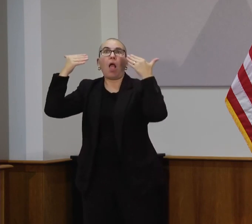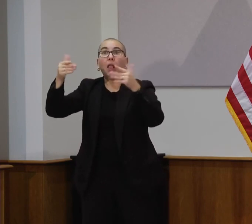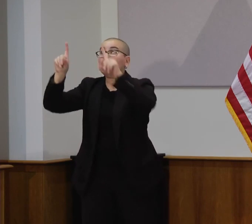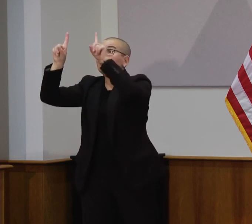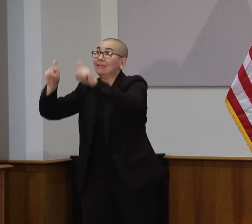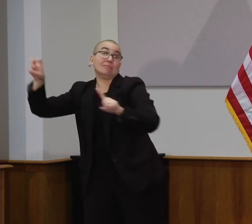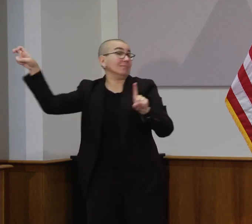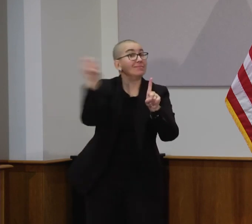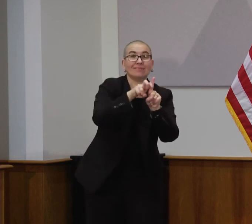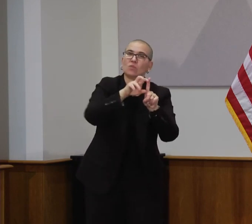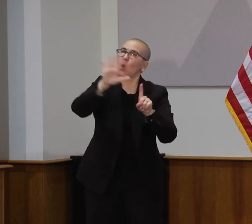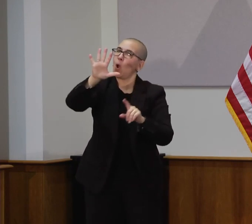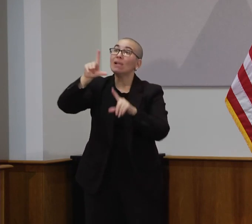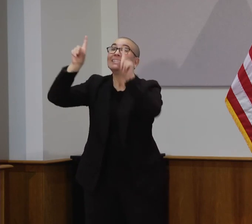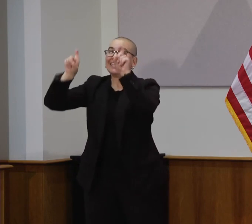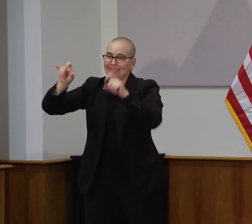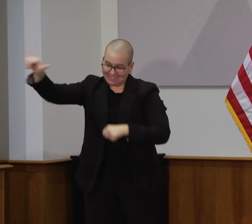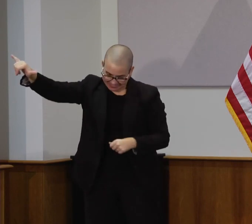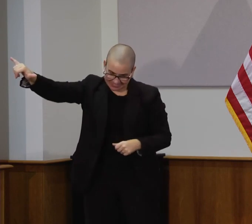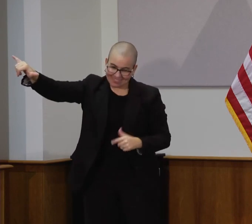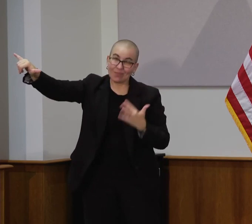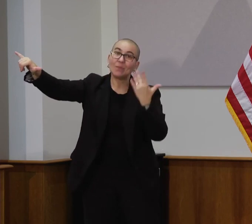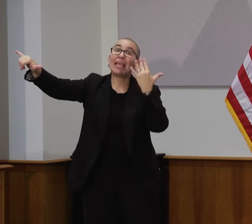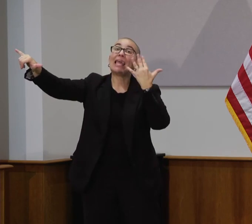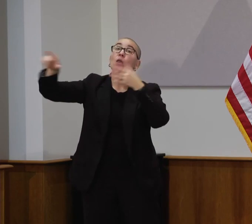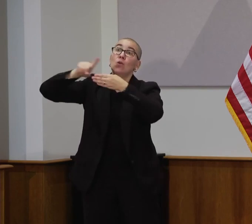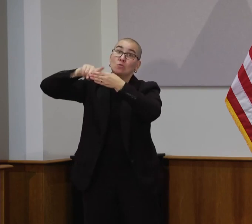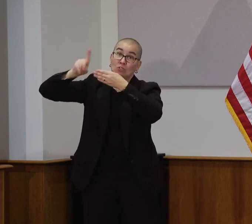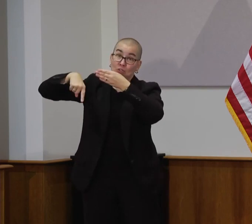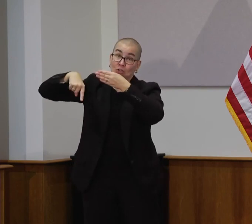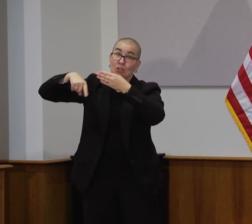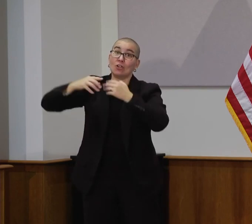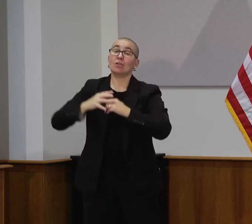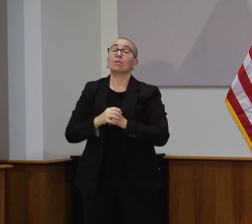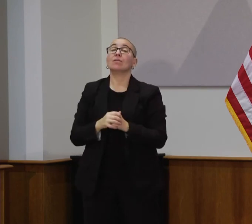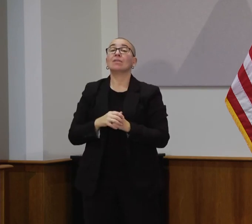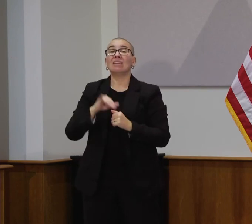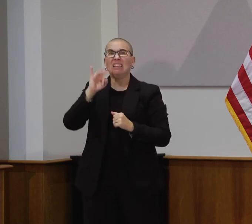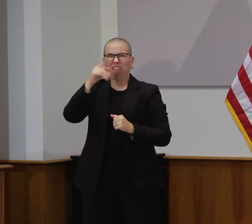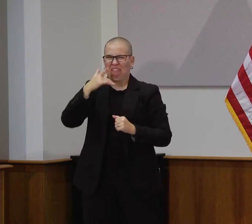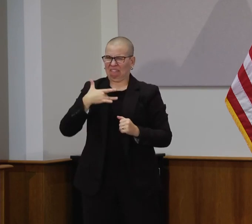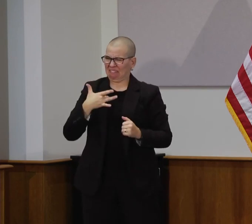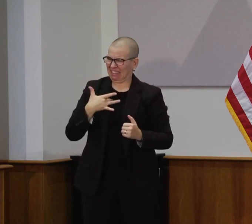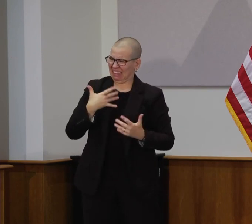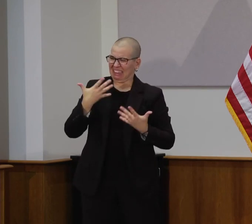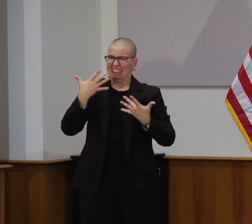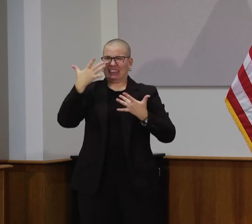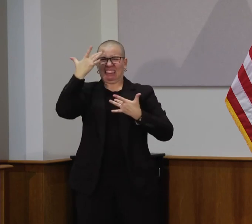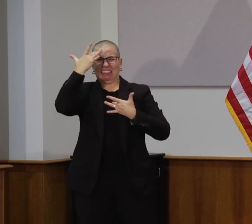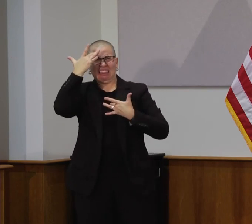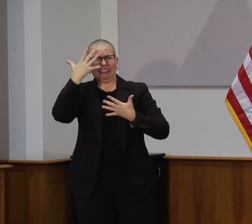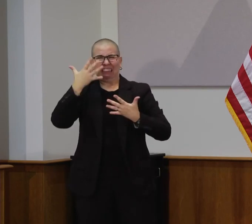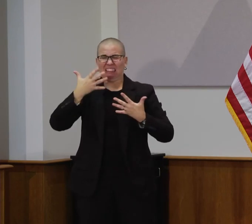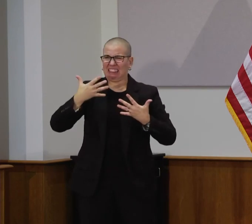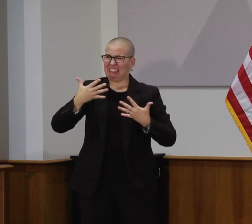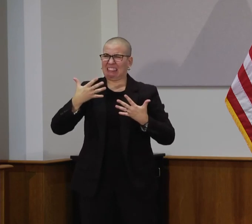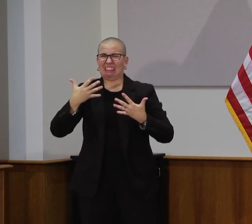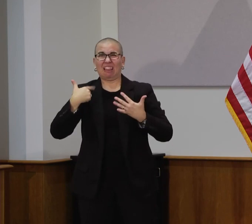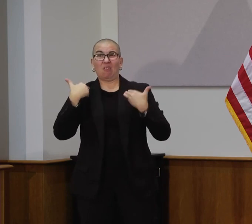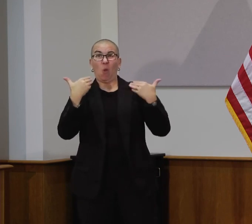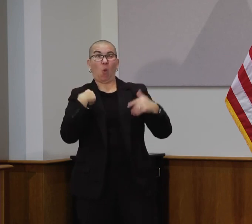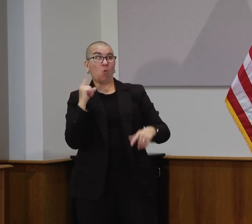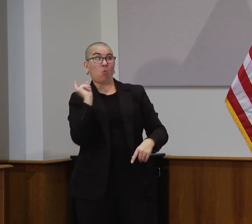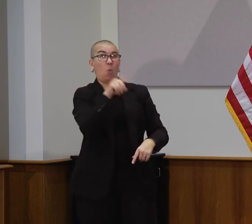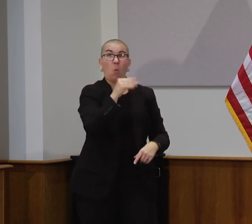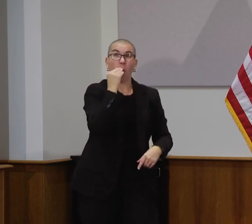campus. Above all, if you feel sick before you go home, get tested and stay home. You don't